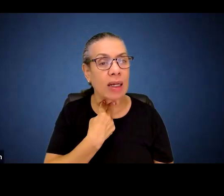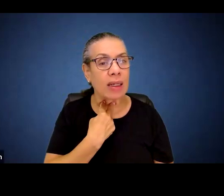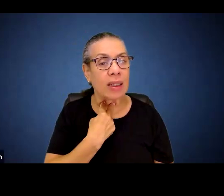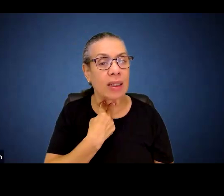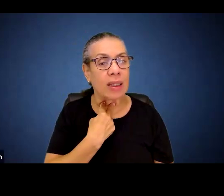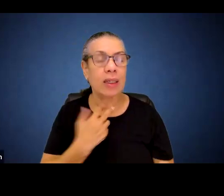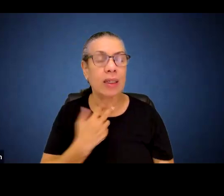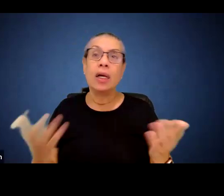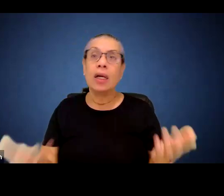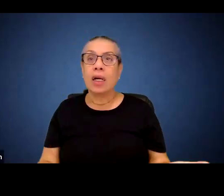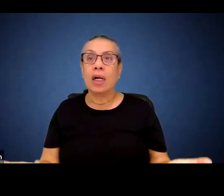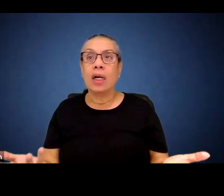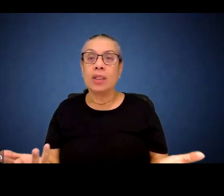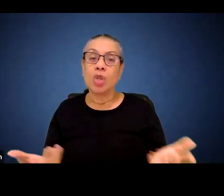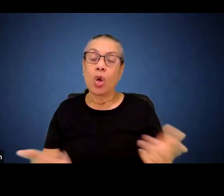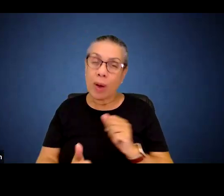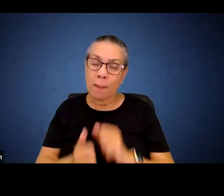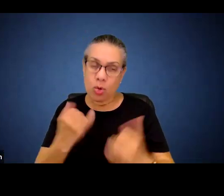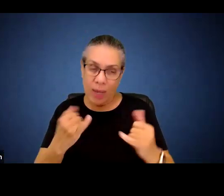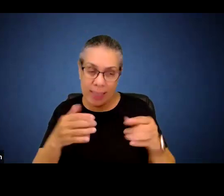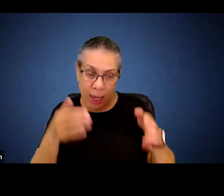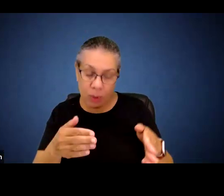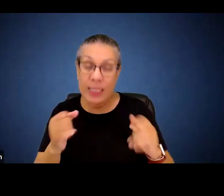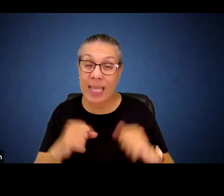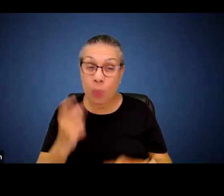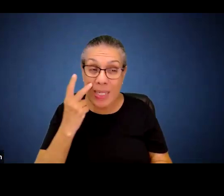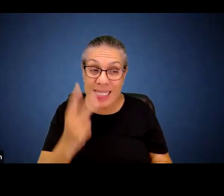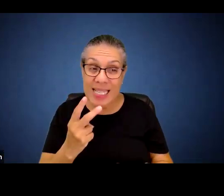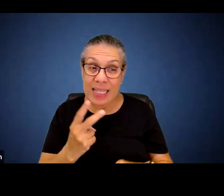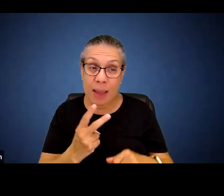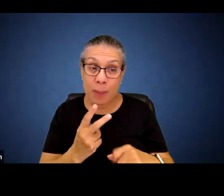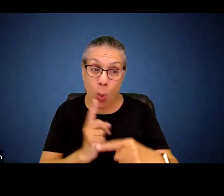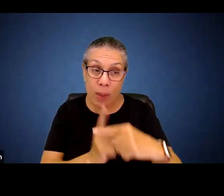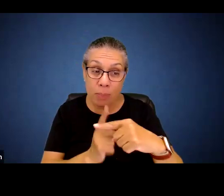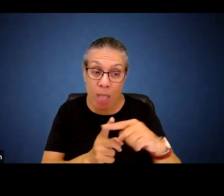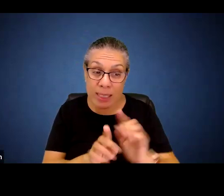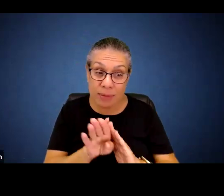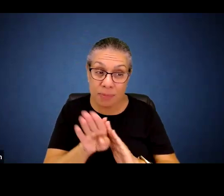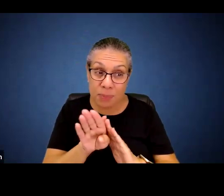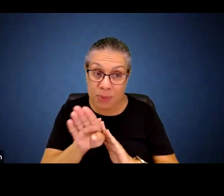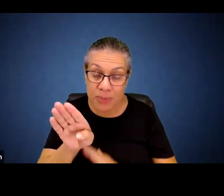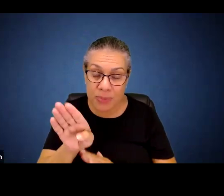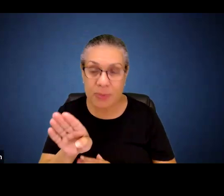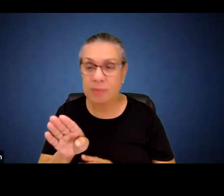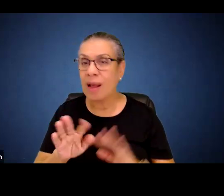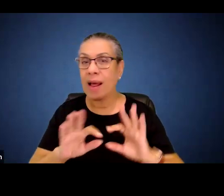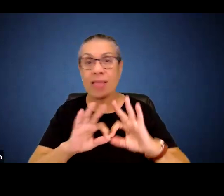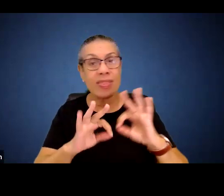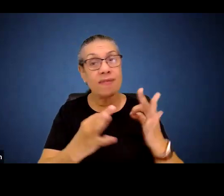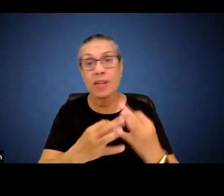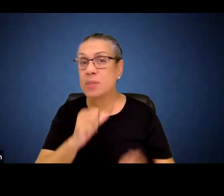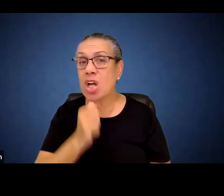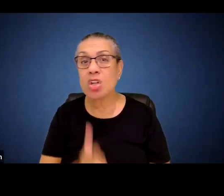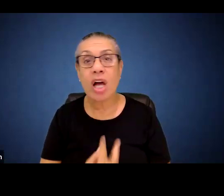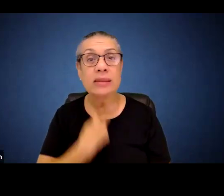we're most preoccupied with, is there movement in the positive direction? And I don't think the families are trapped. I